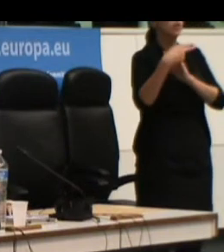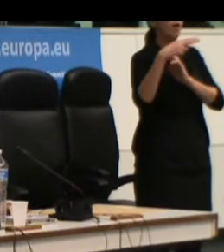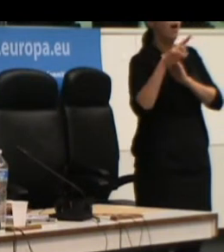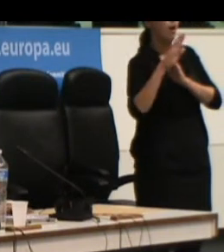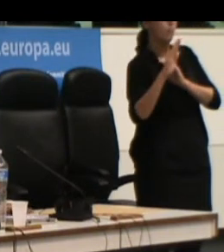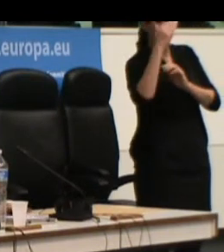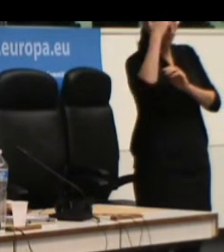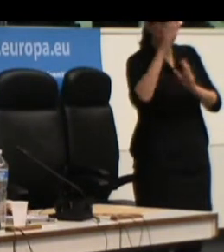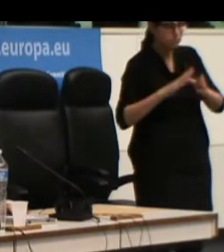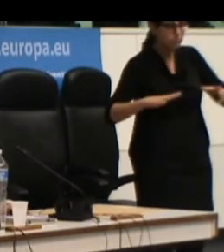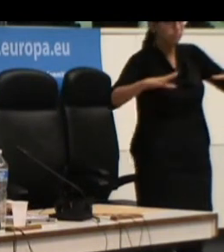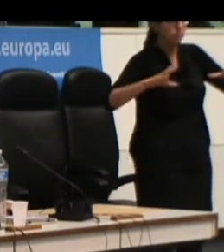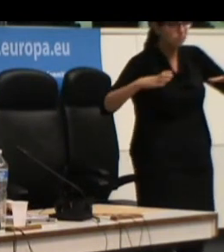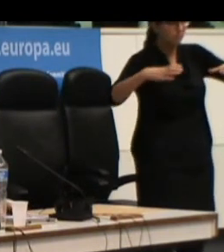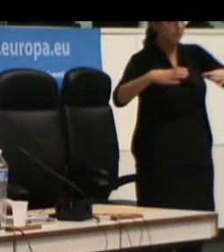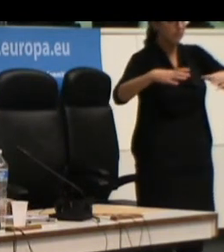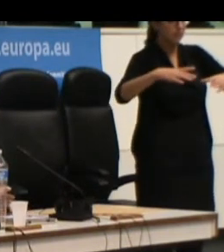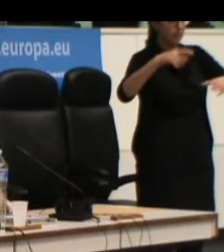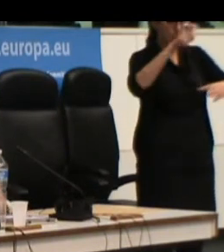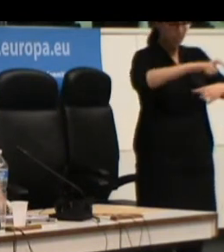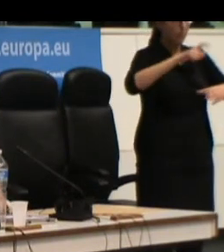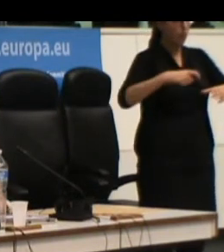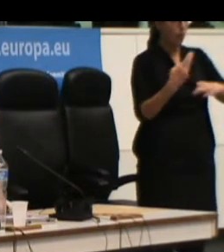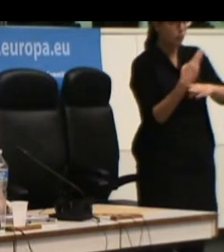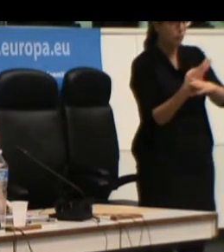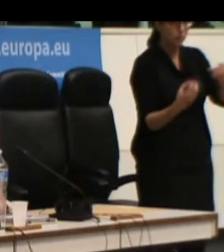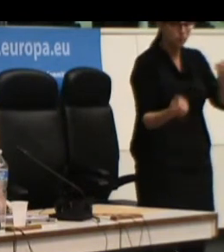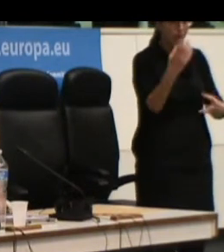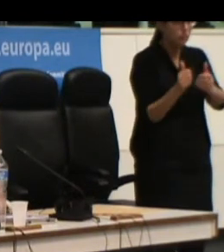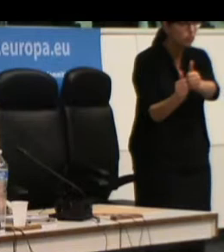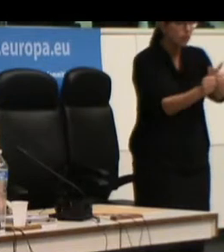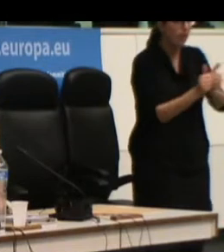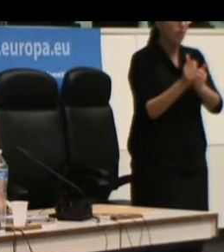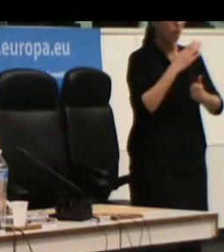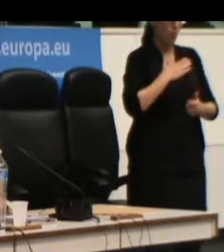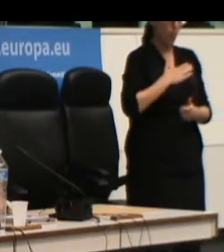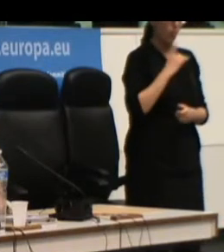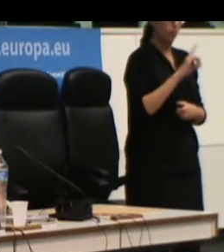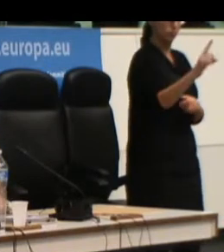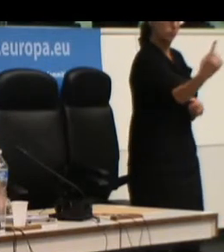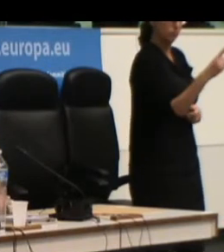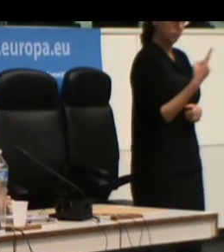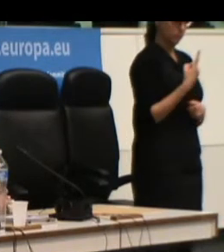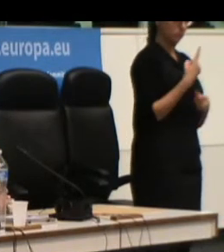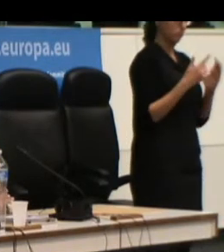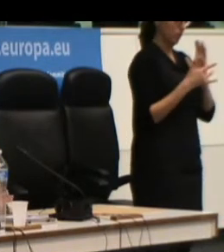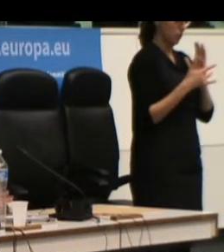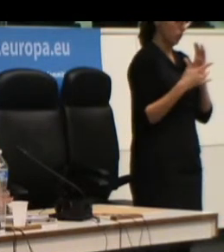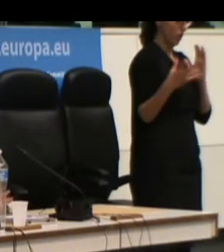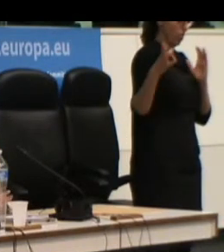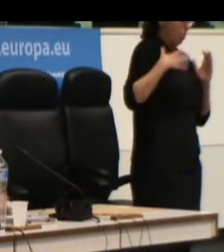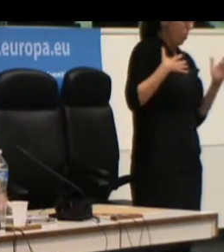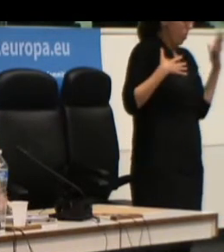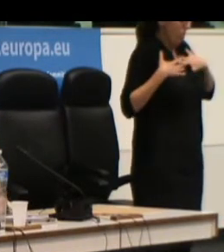use and create together. So we just want technology to rub off onto our customers. And we feel that